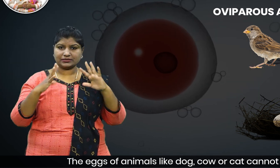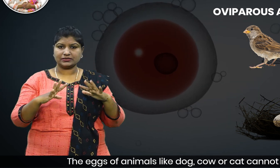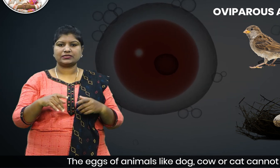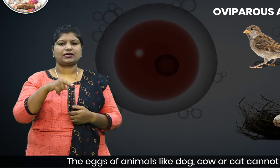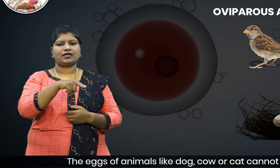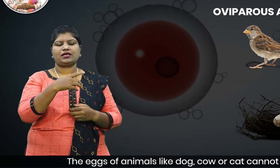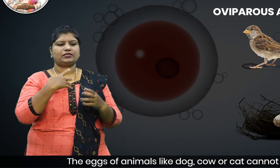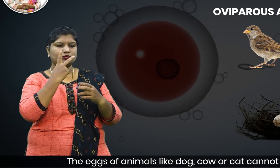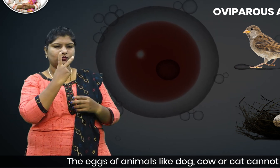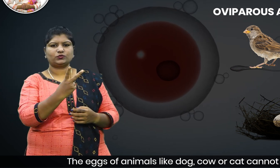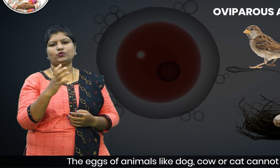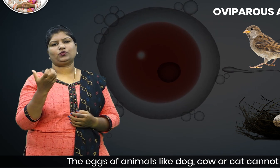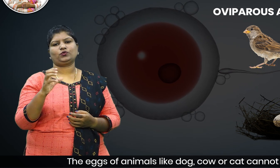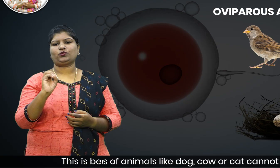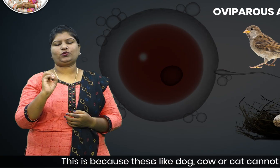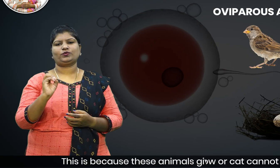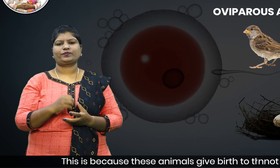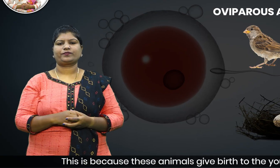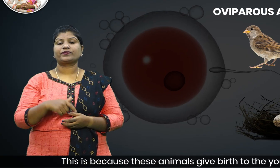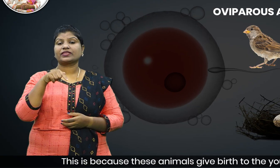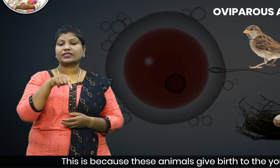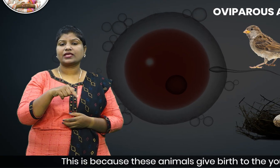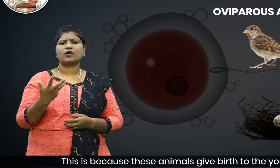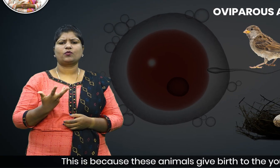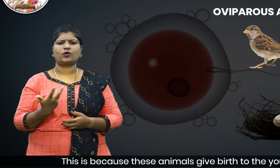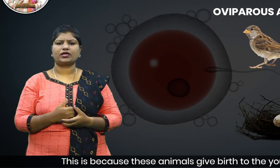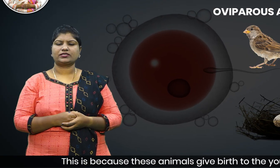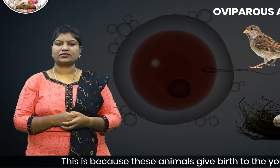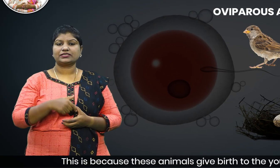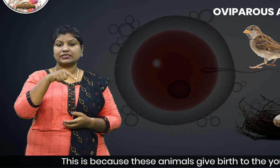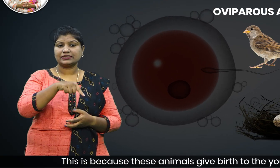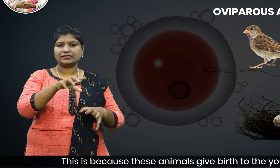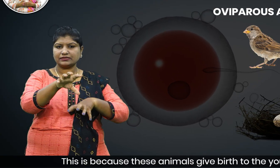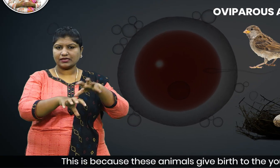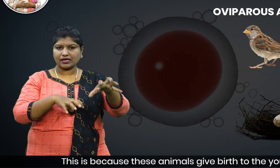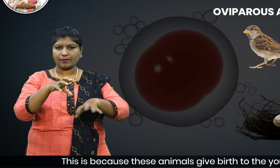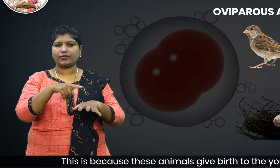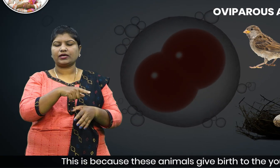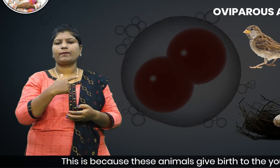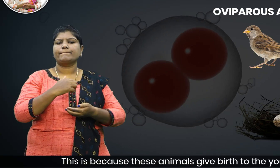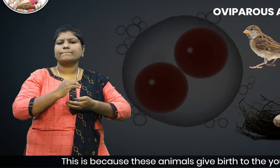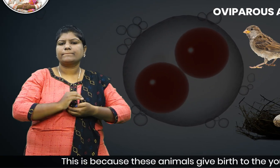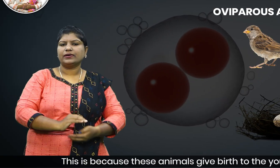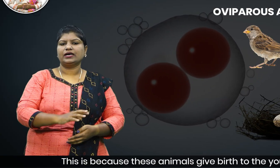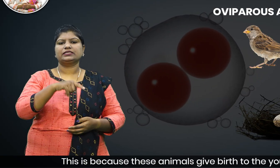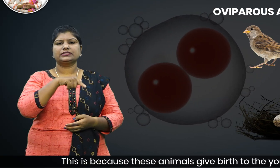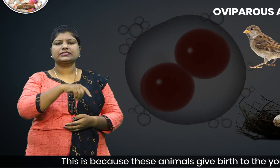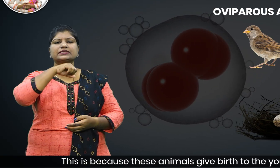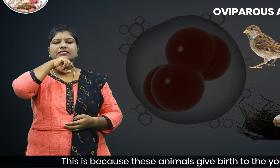cannot be observed. This is because these animals give birth to the young